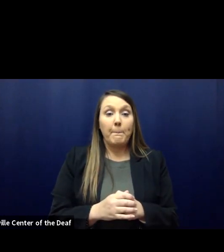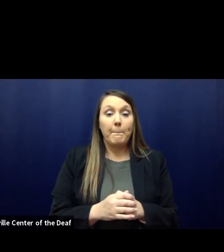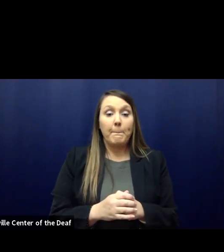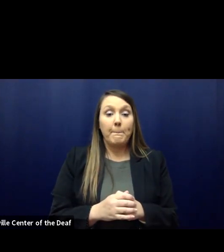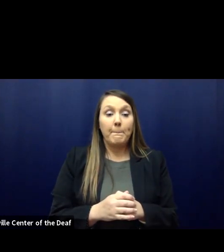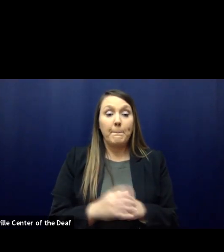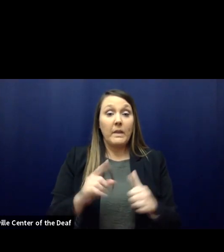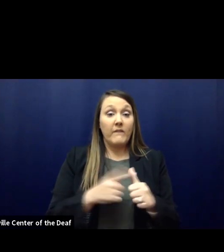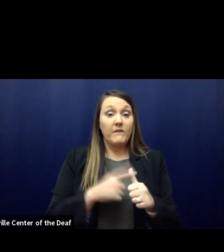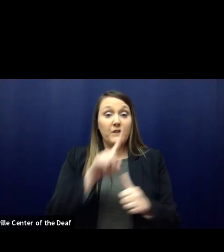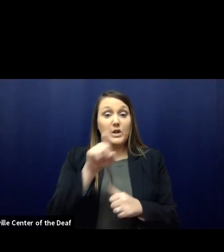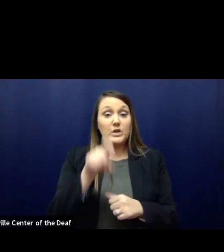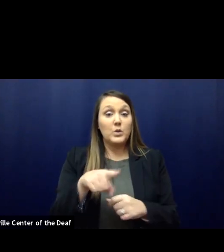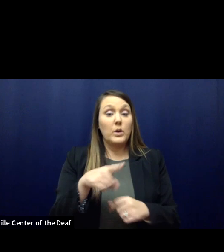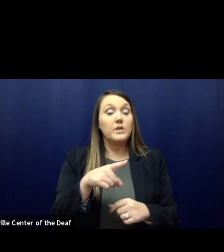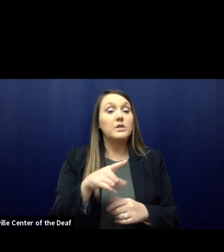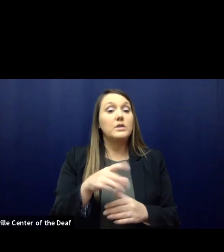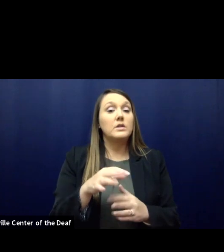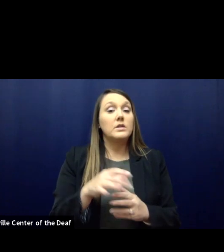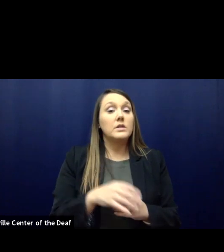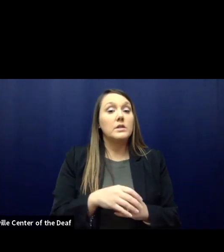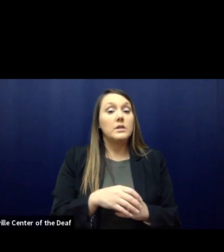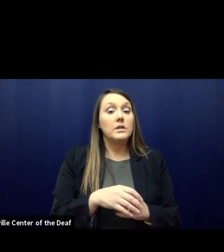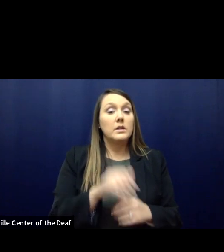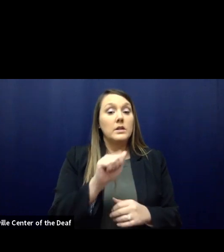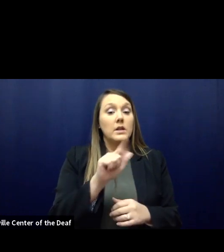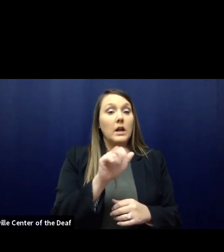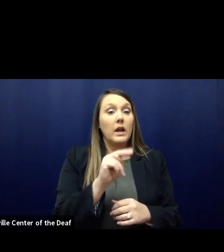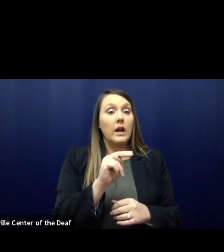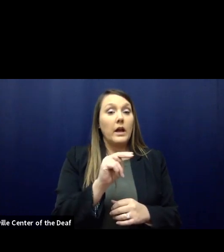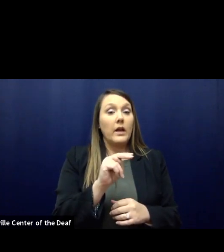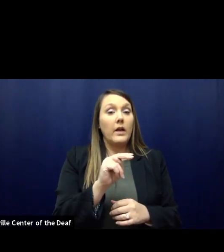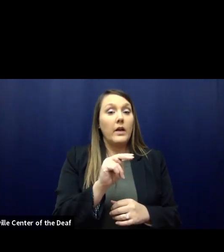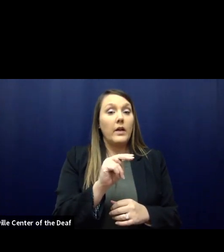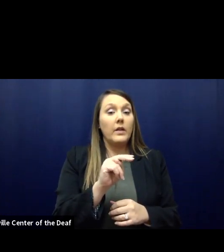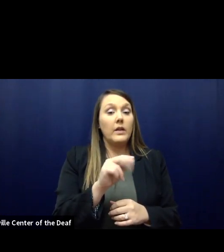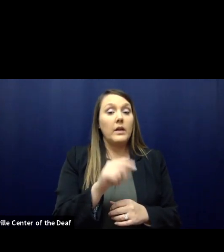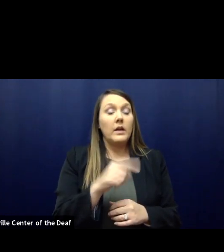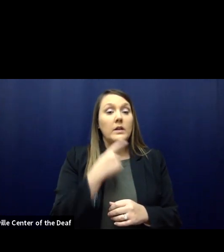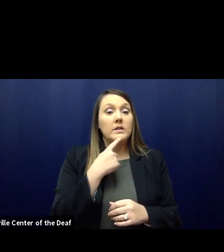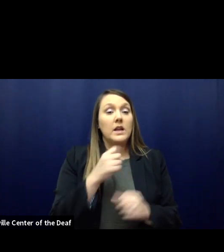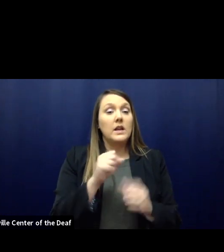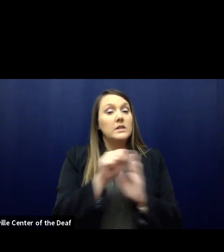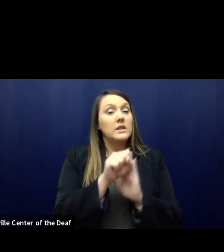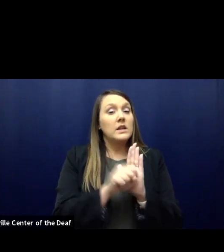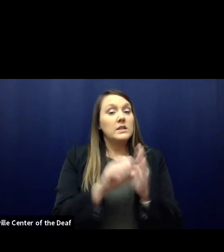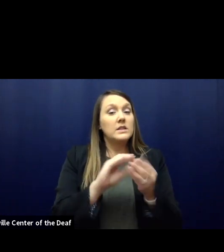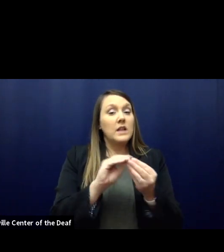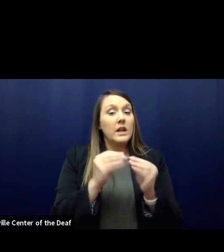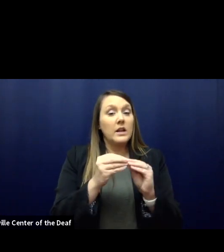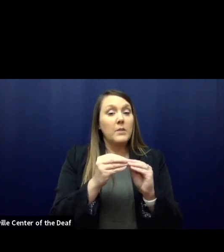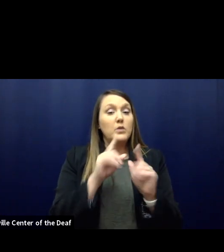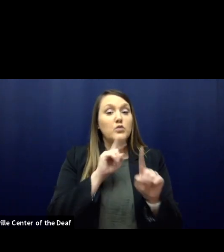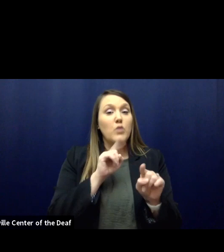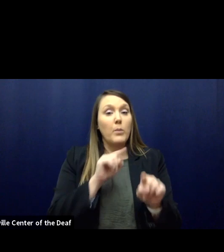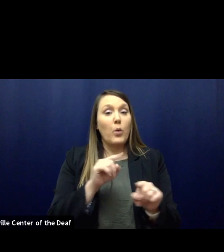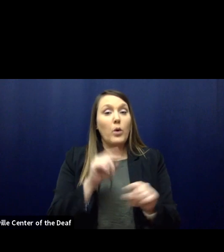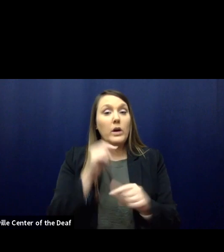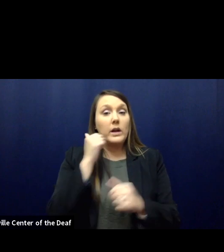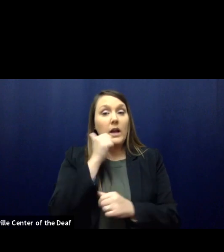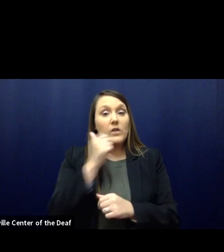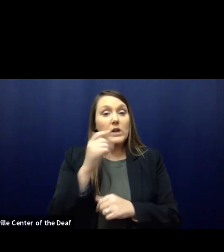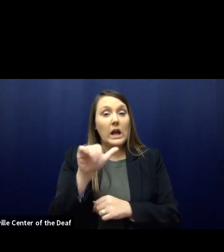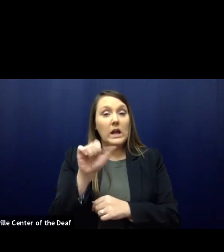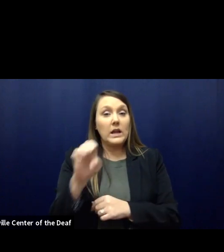Our first question is from Alan Sims here. Statewide numbers of reported daily cases have dropped